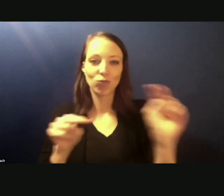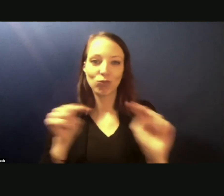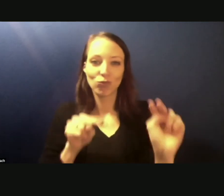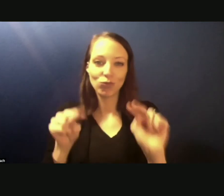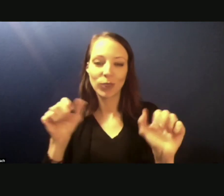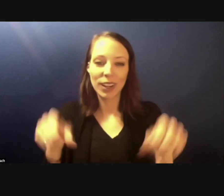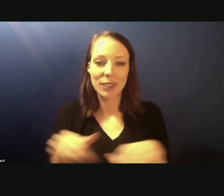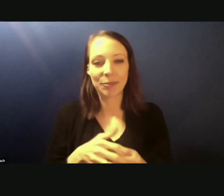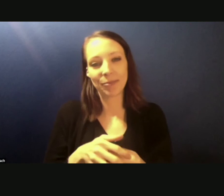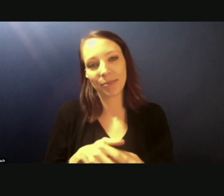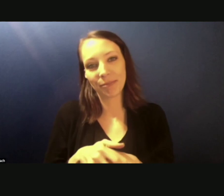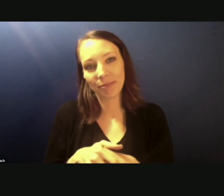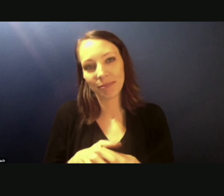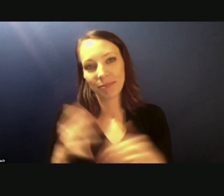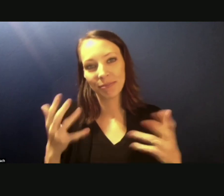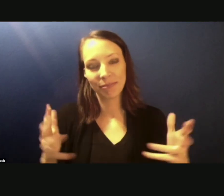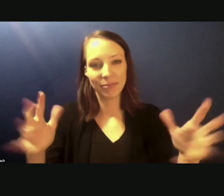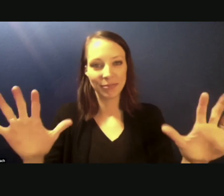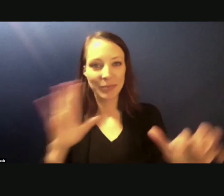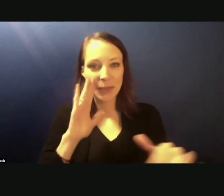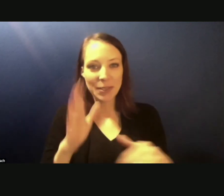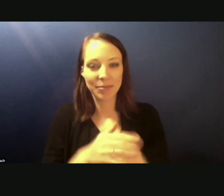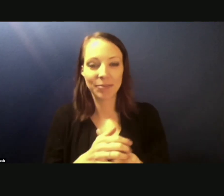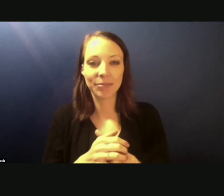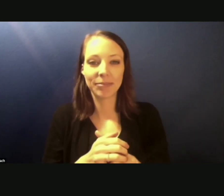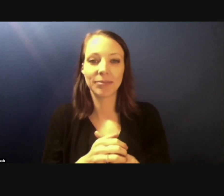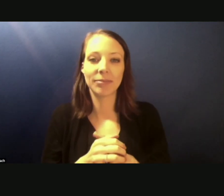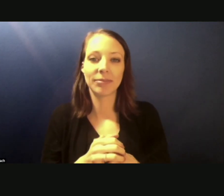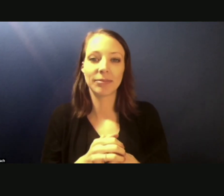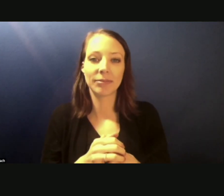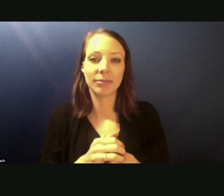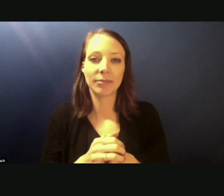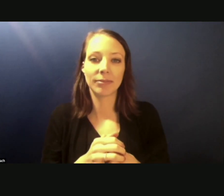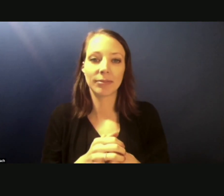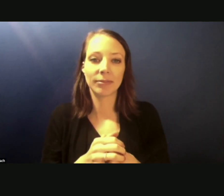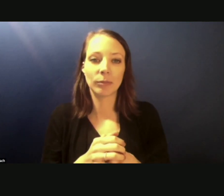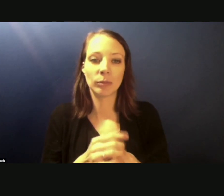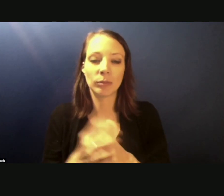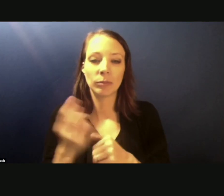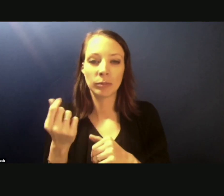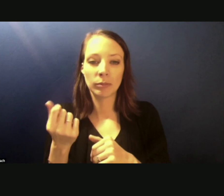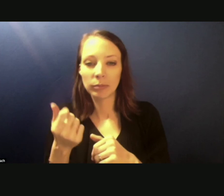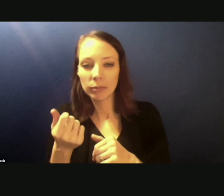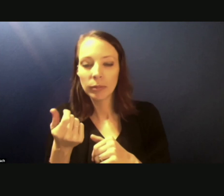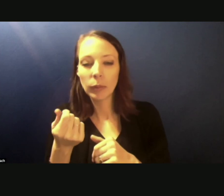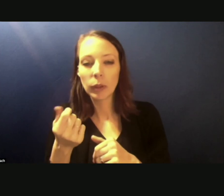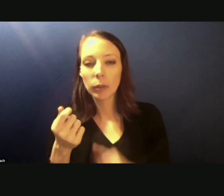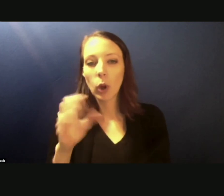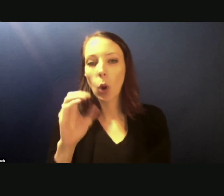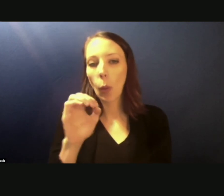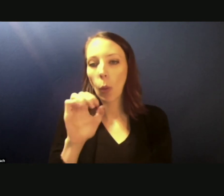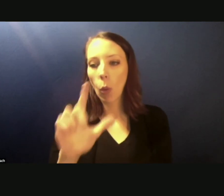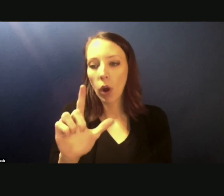and finish, it's good. So I just put a little bit of like paprika oil on there and give it a